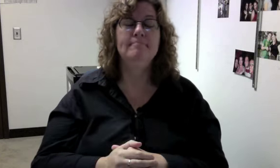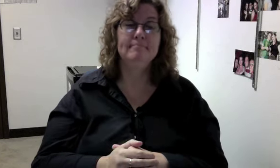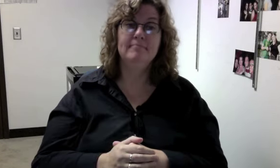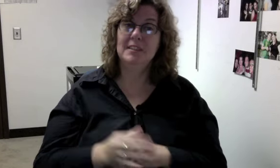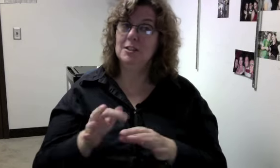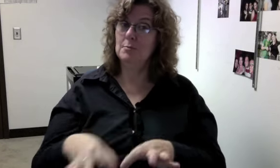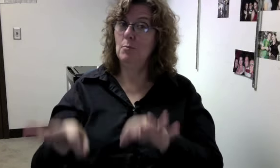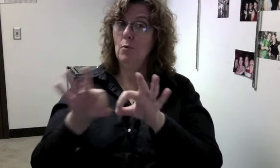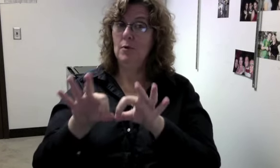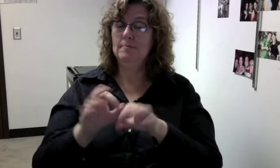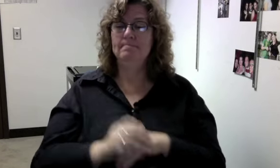what the next step is?